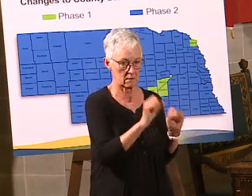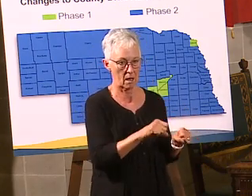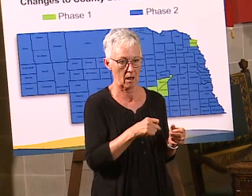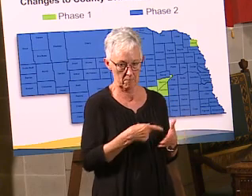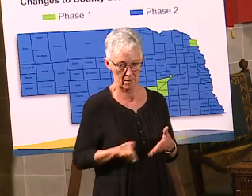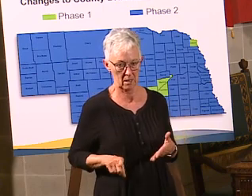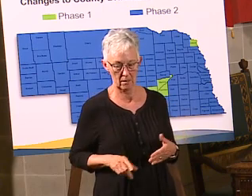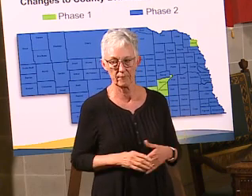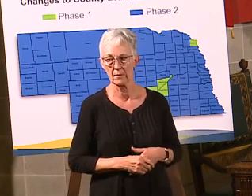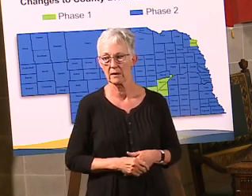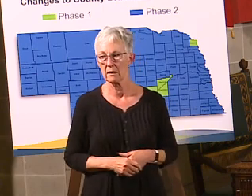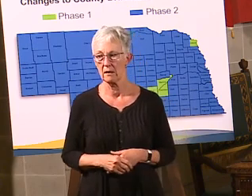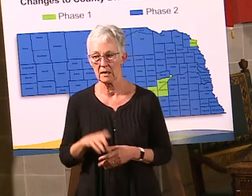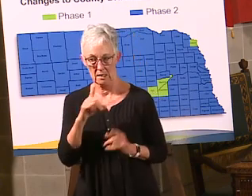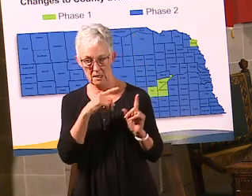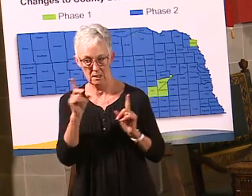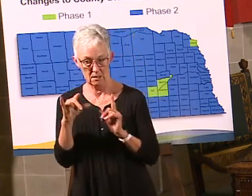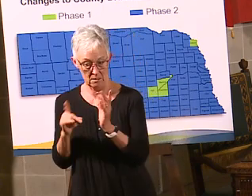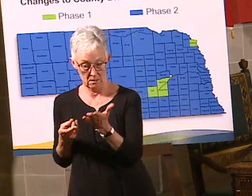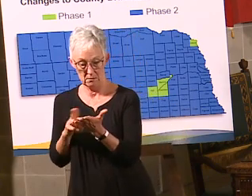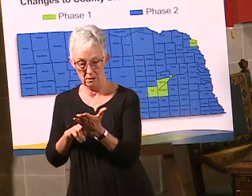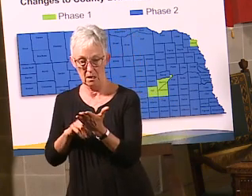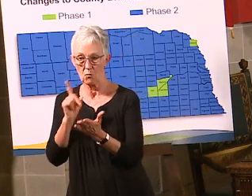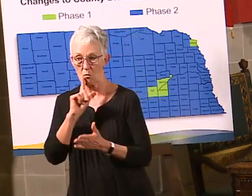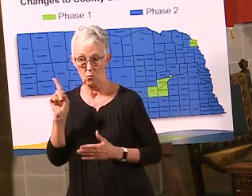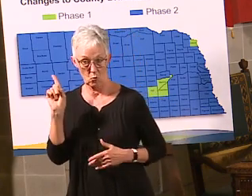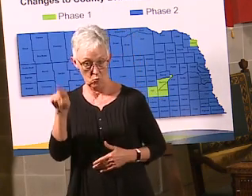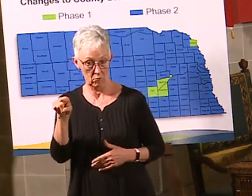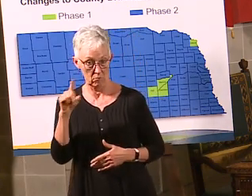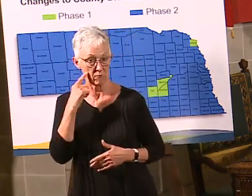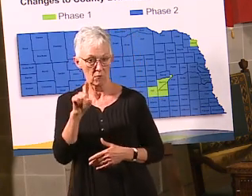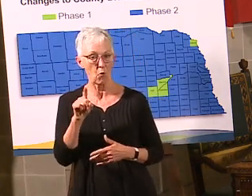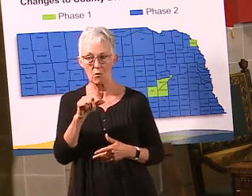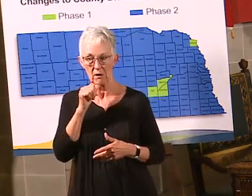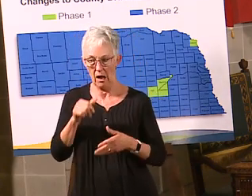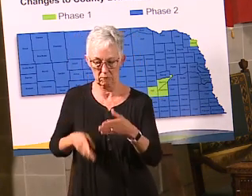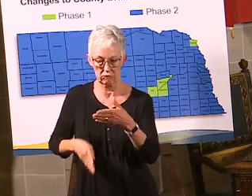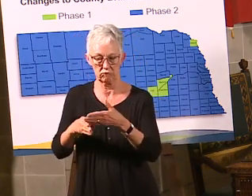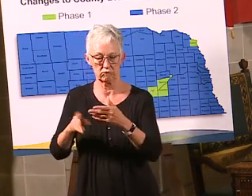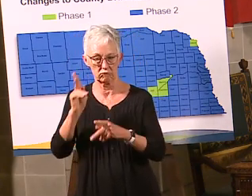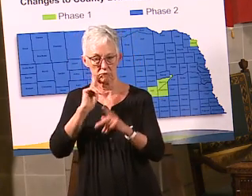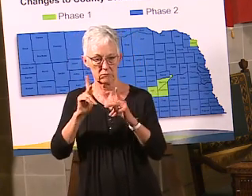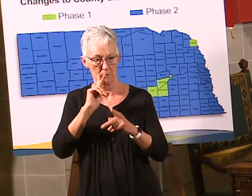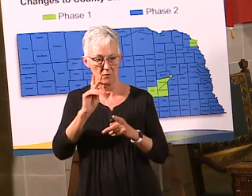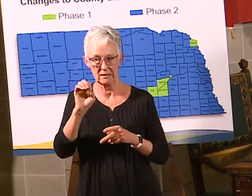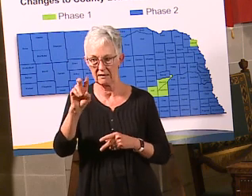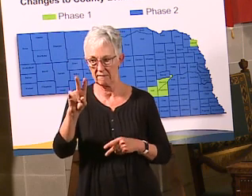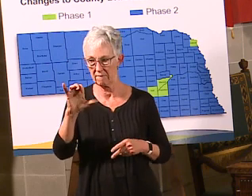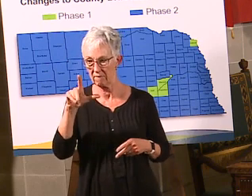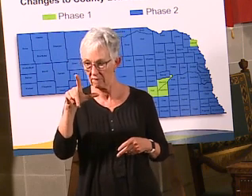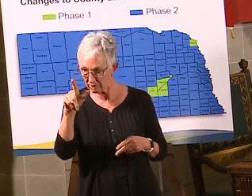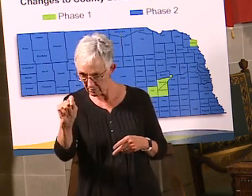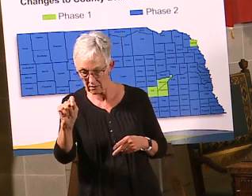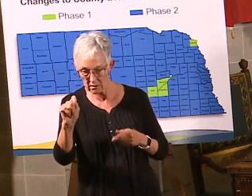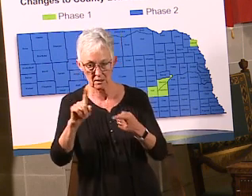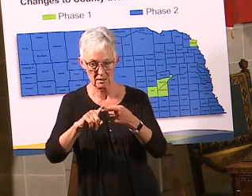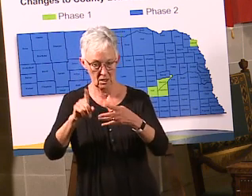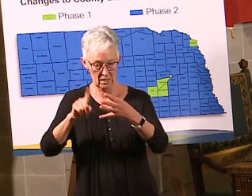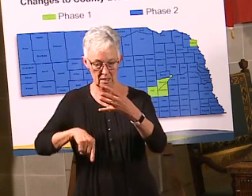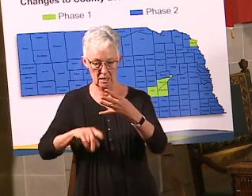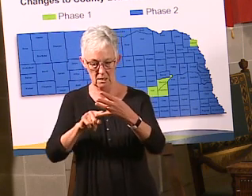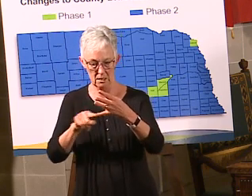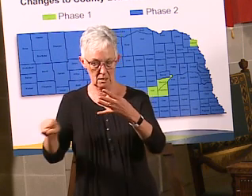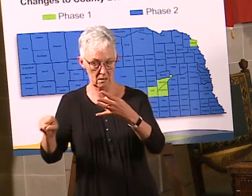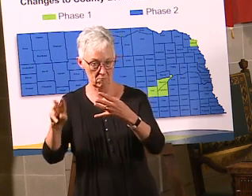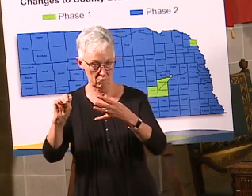that requires those evictions be scheduled within 2 weeks. That's expiring at the end of May, and I announced last week that we're going to continue to let that expire.